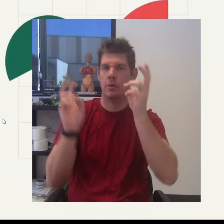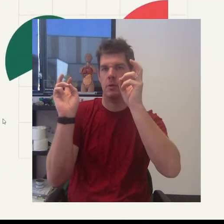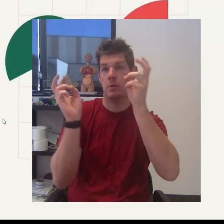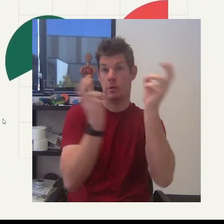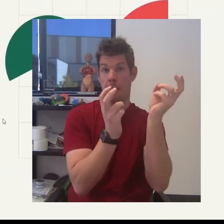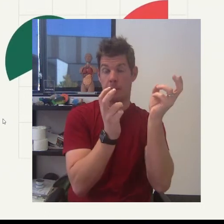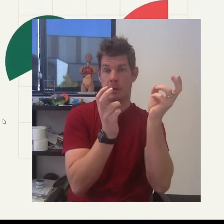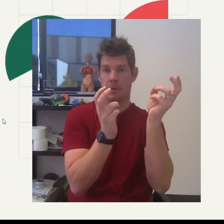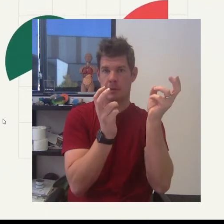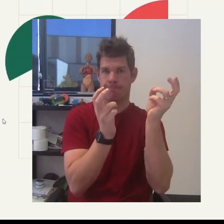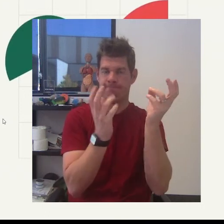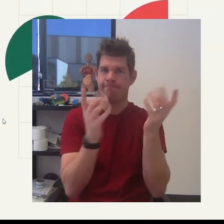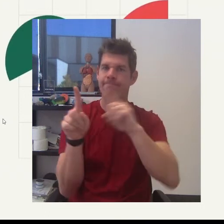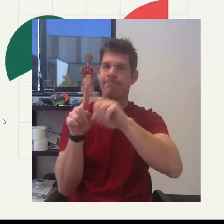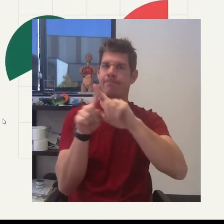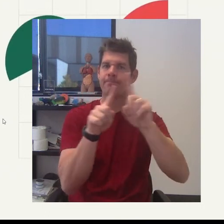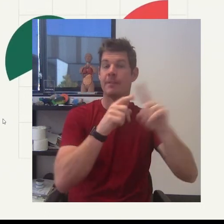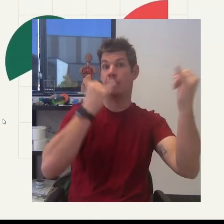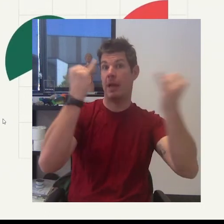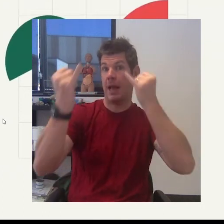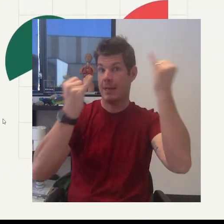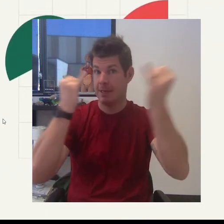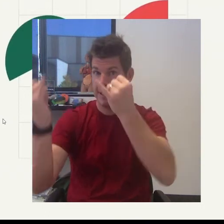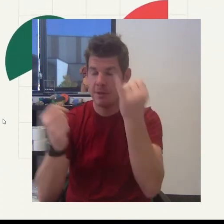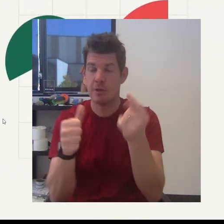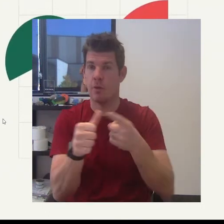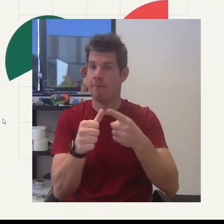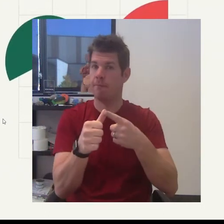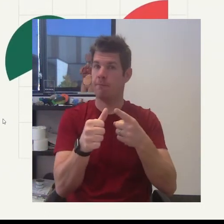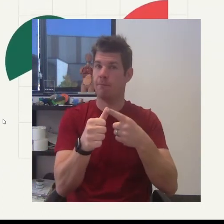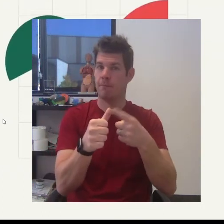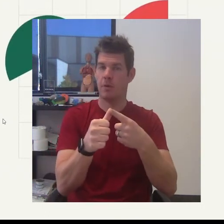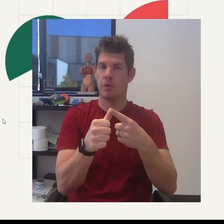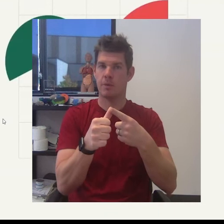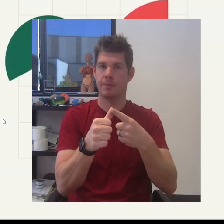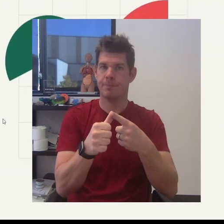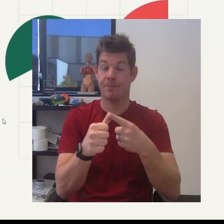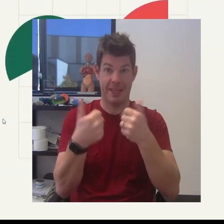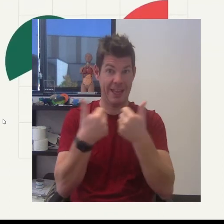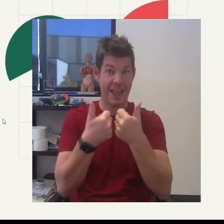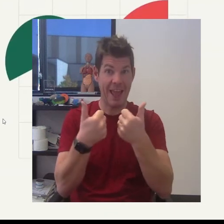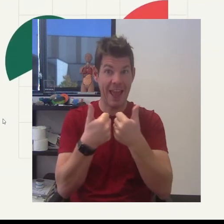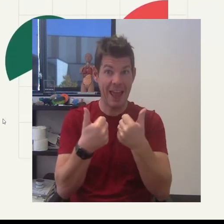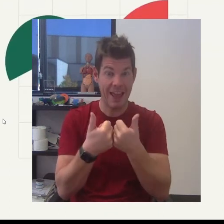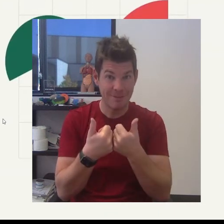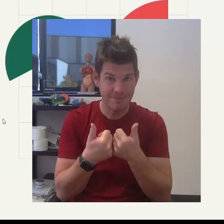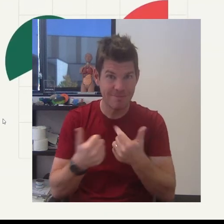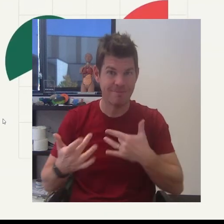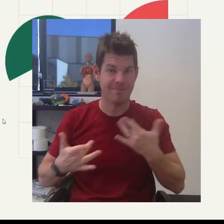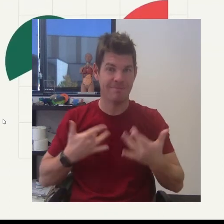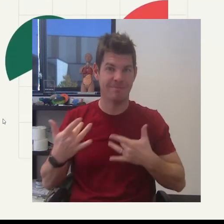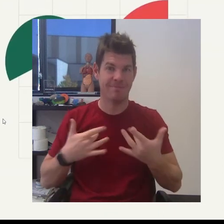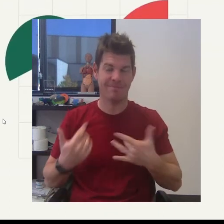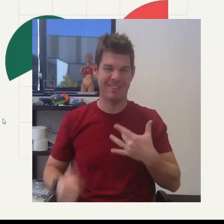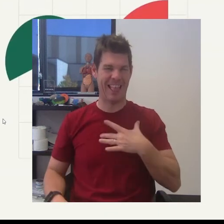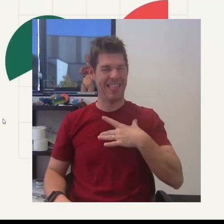things, more ideas that we can express to you, okay? So the first one that we're going to do is in the form of a game, and I really